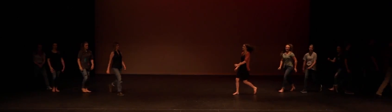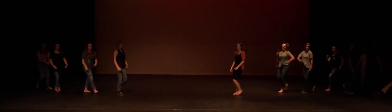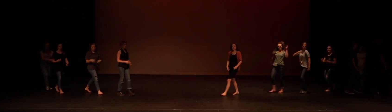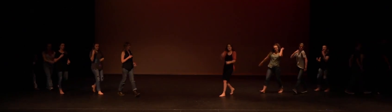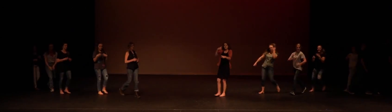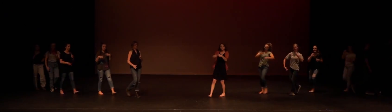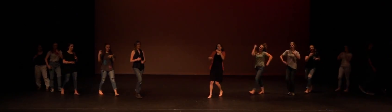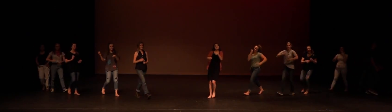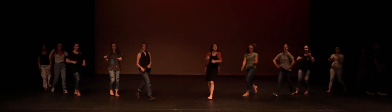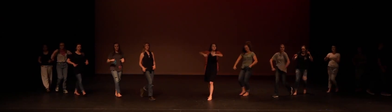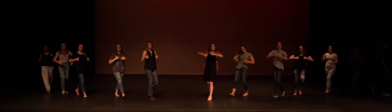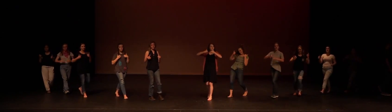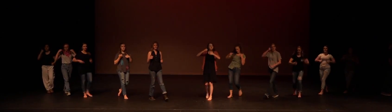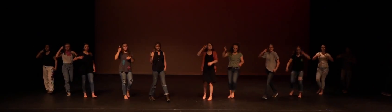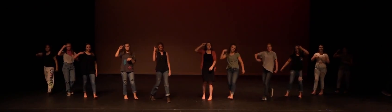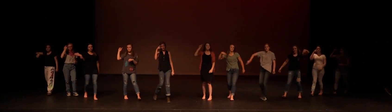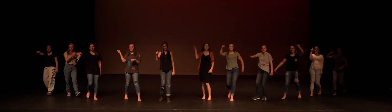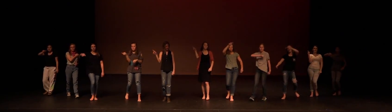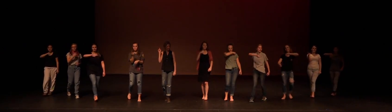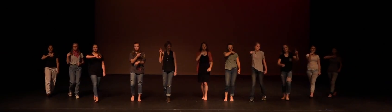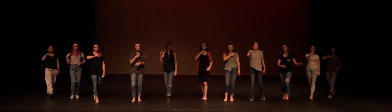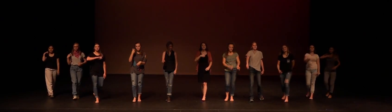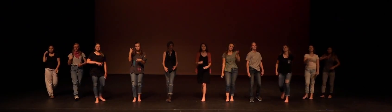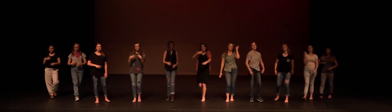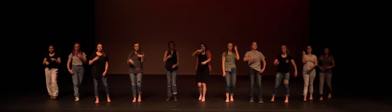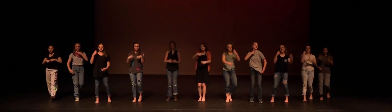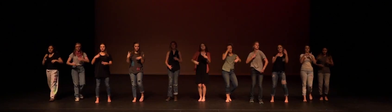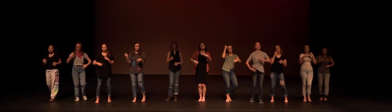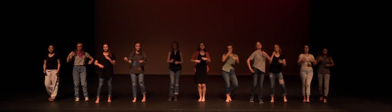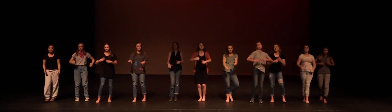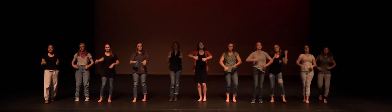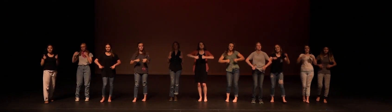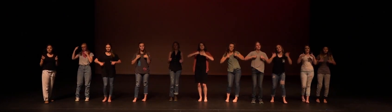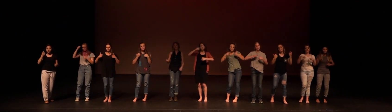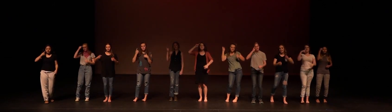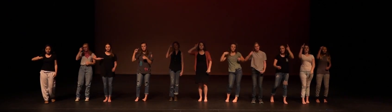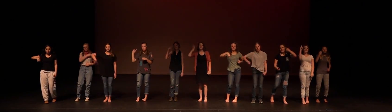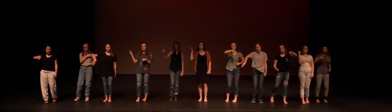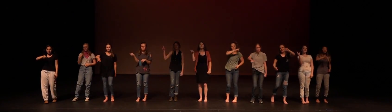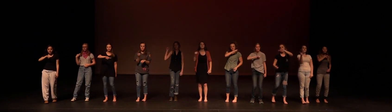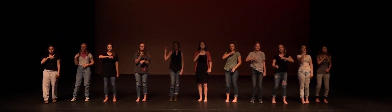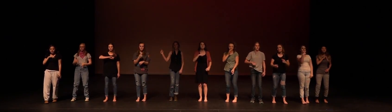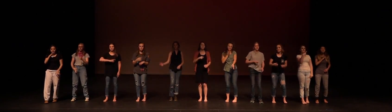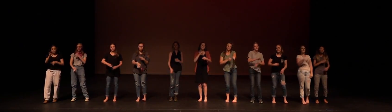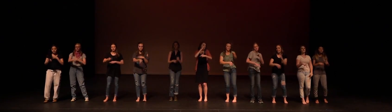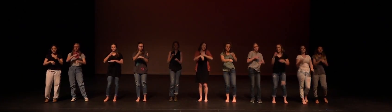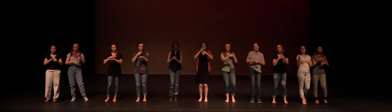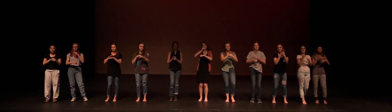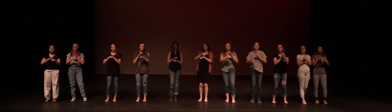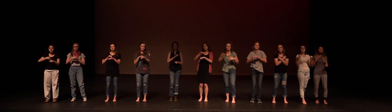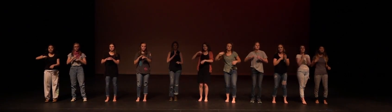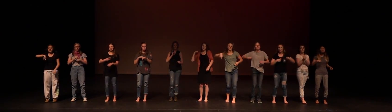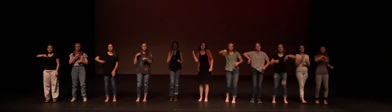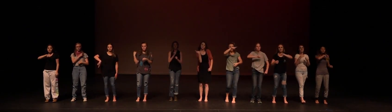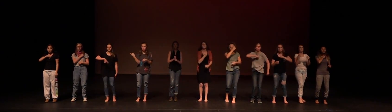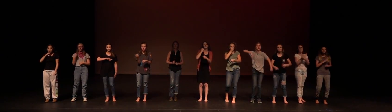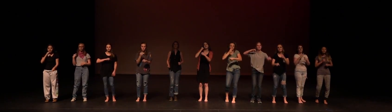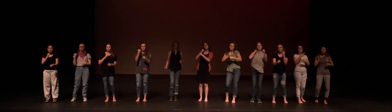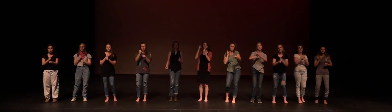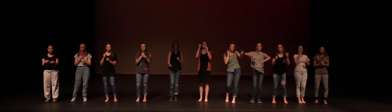It's a hard knock line for us. It's a hard knock line for us. Spend three deep, drink